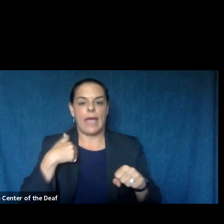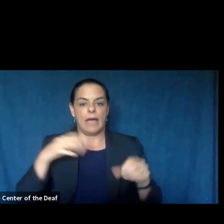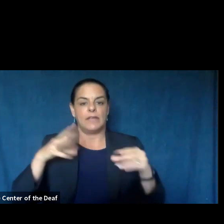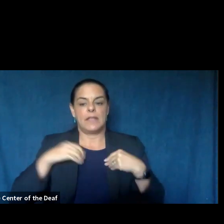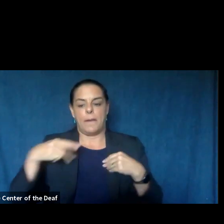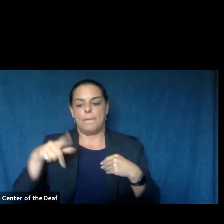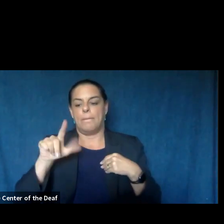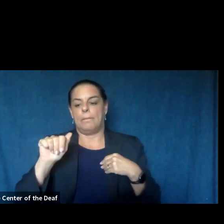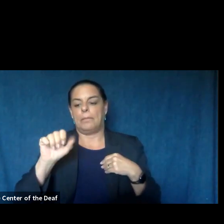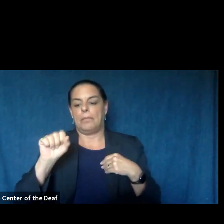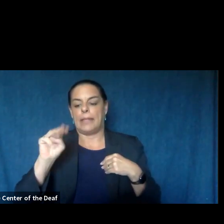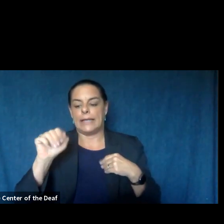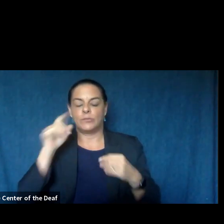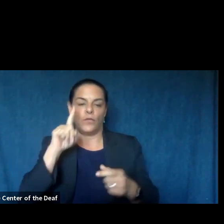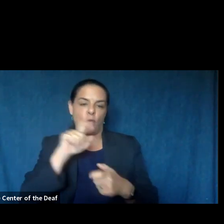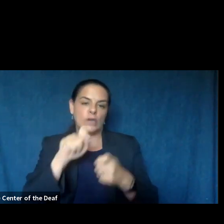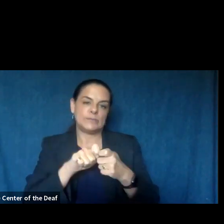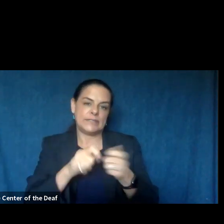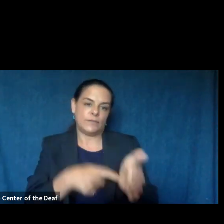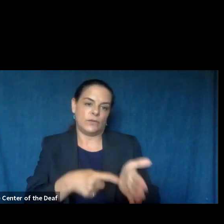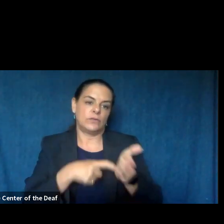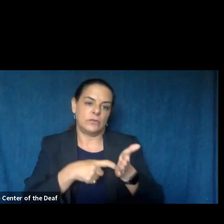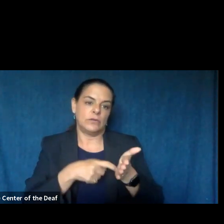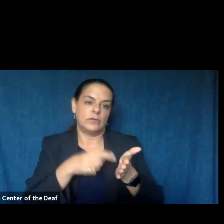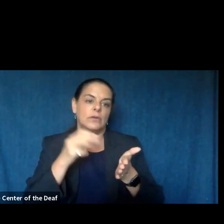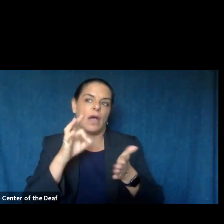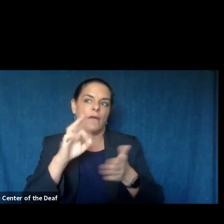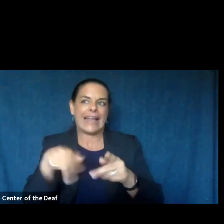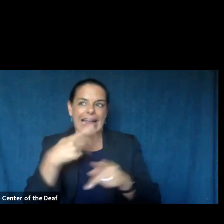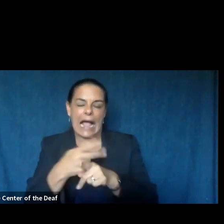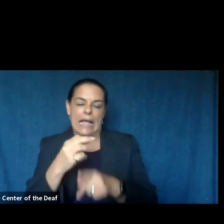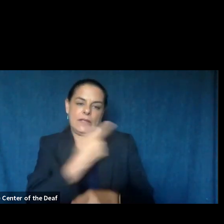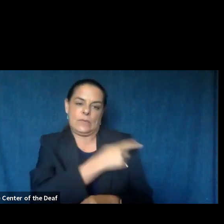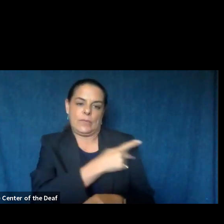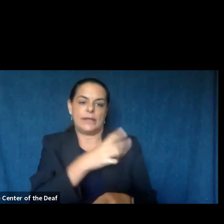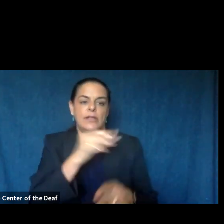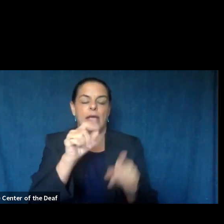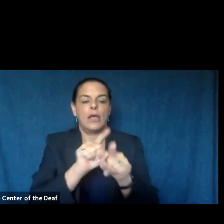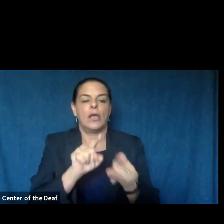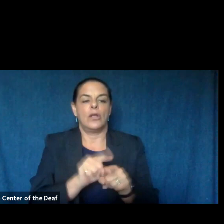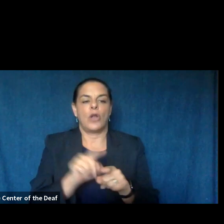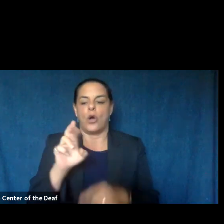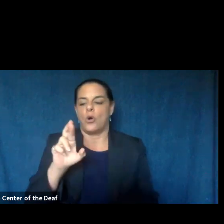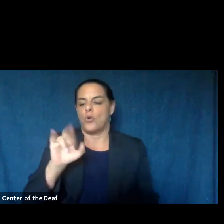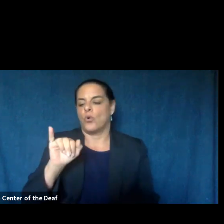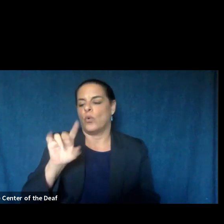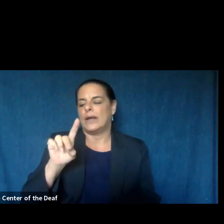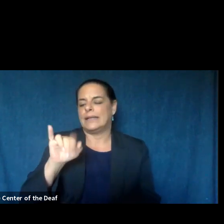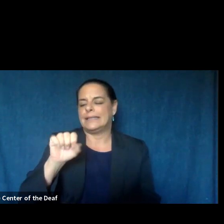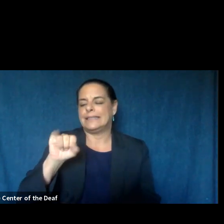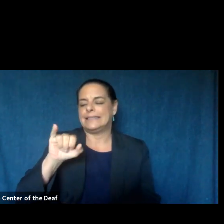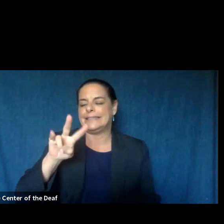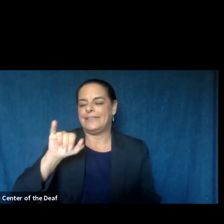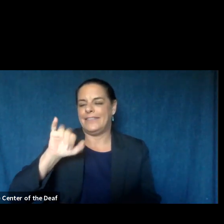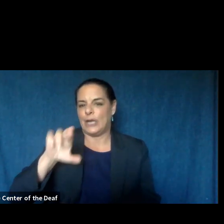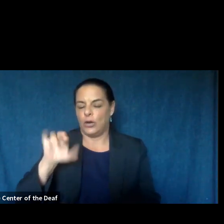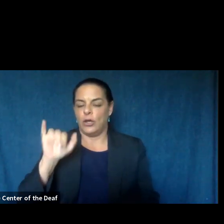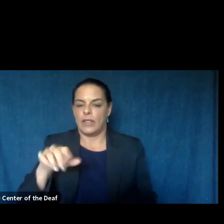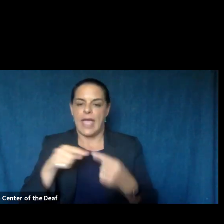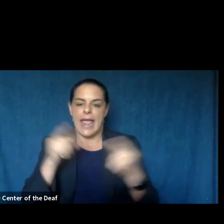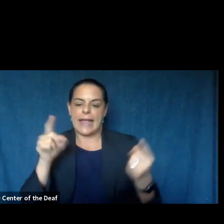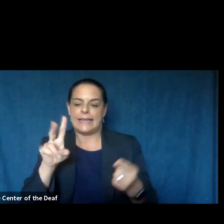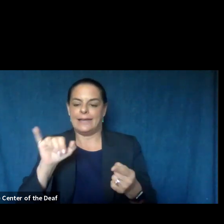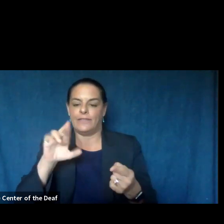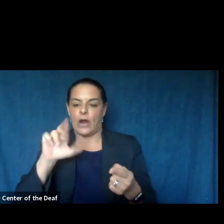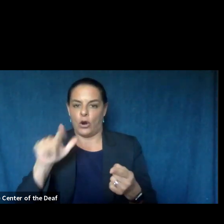for a certain criteria of patient, and also remdesivir, the antiviral drug. We are doing